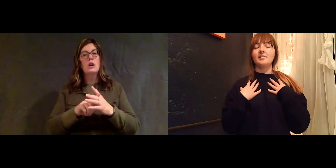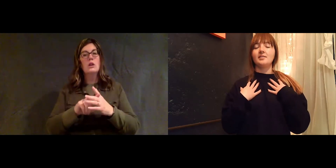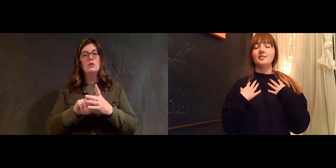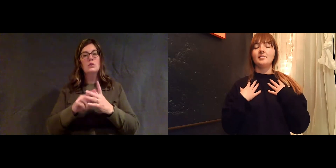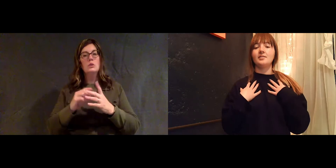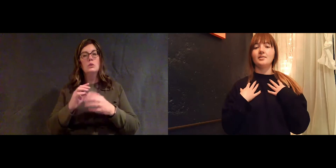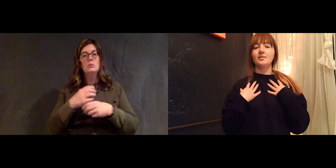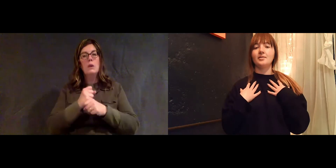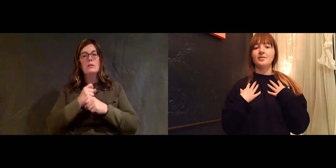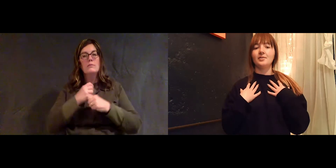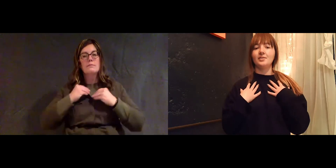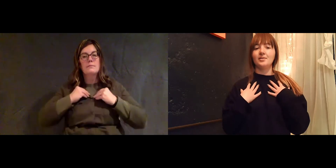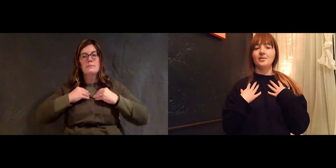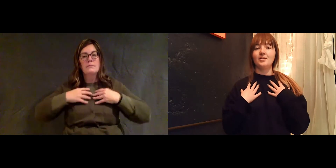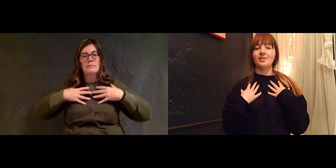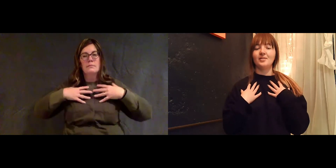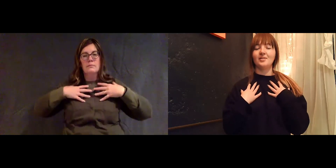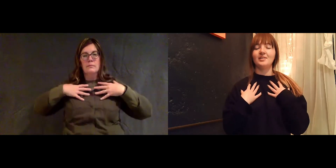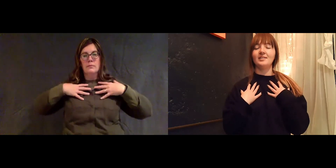space.